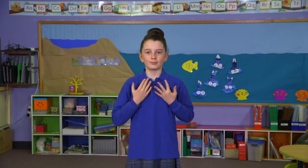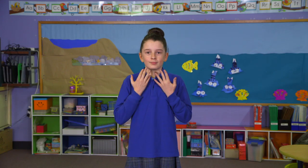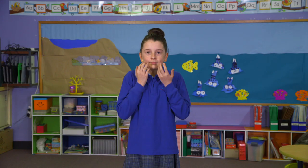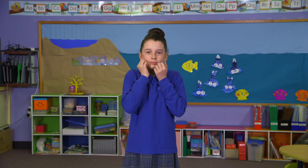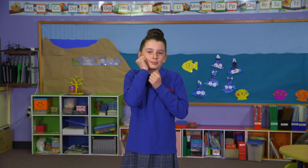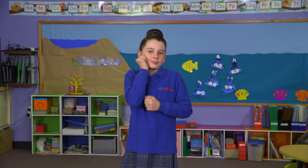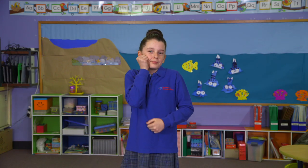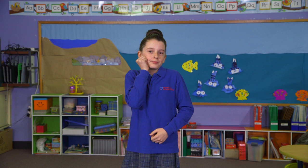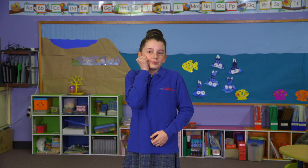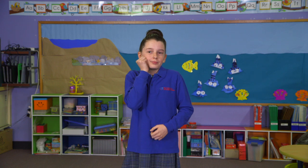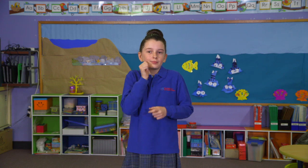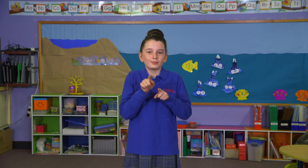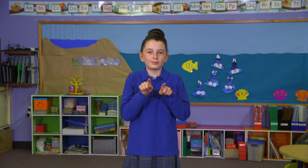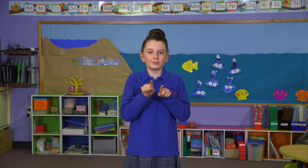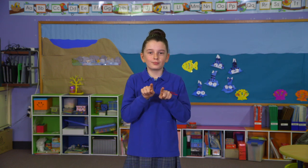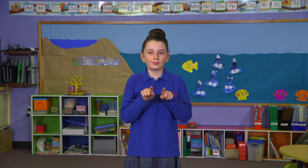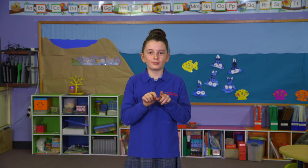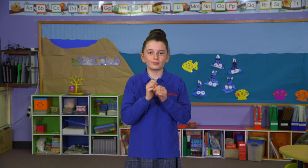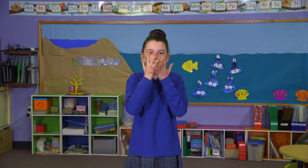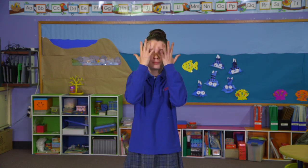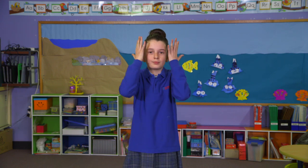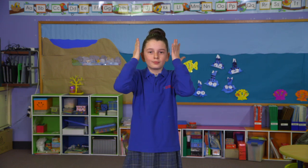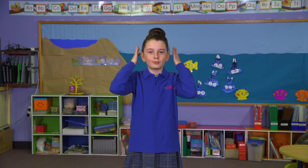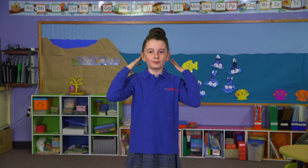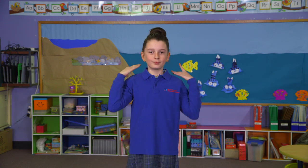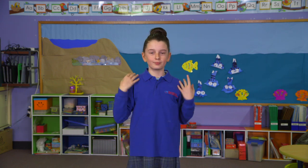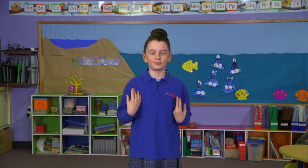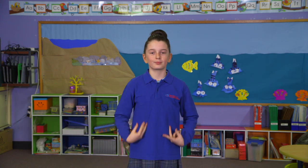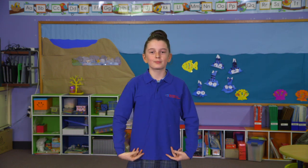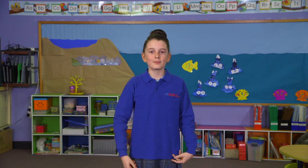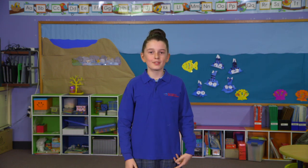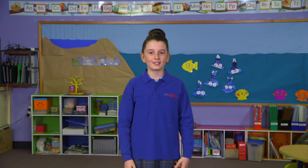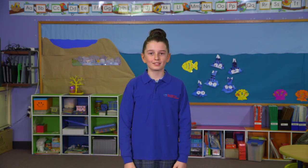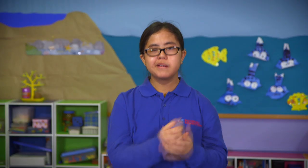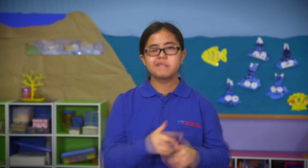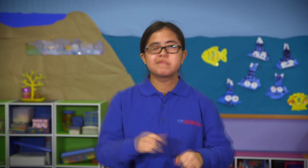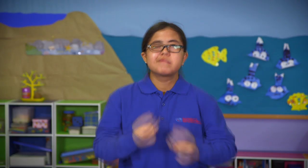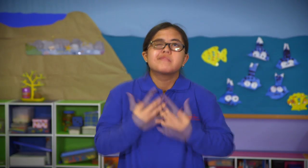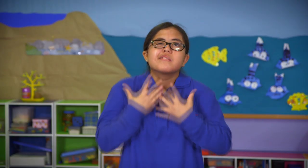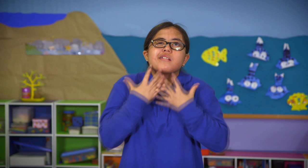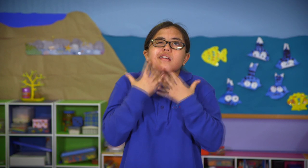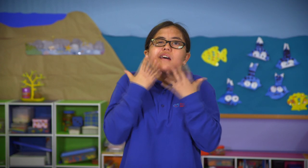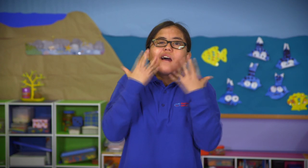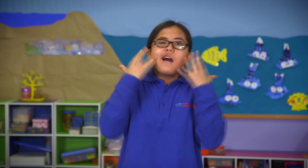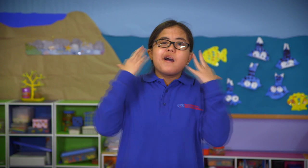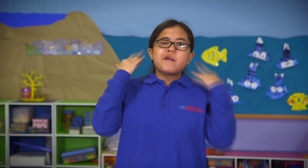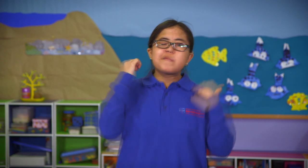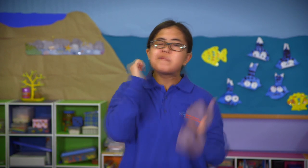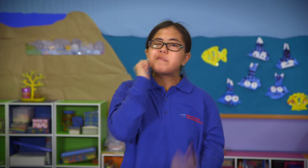kids chose to keeps me warm, and they signed they chose the sign for warm. It's very important when